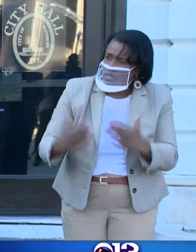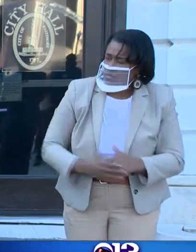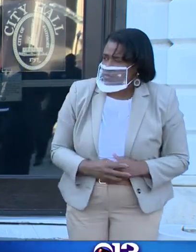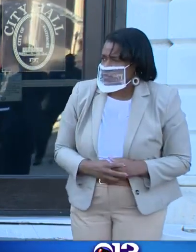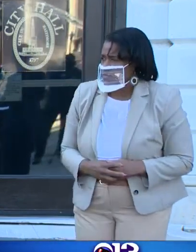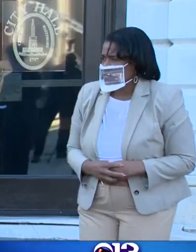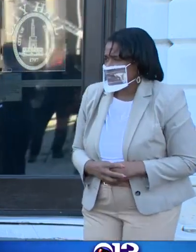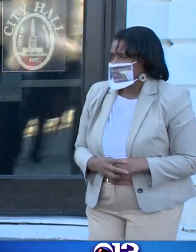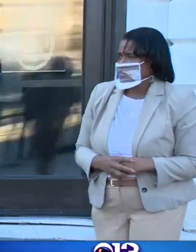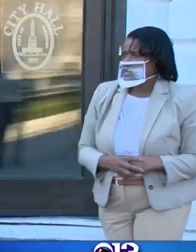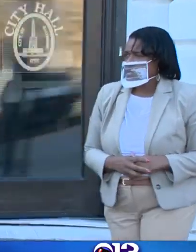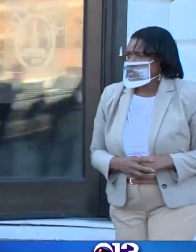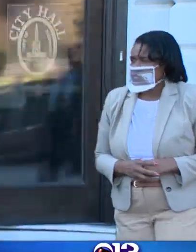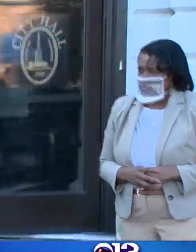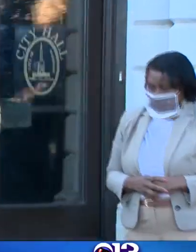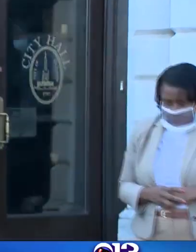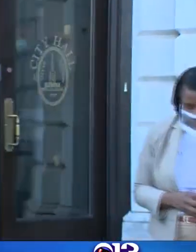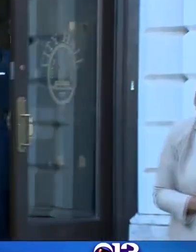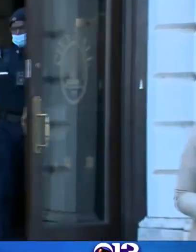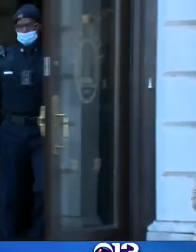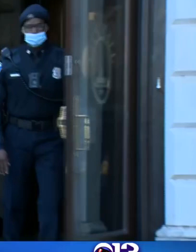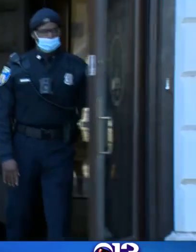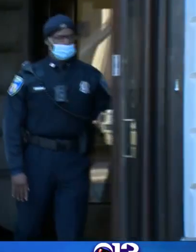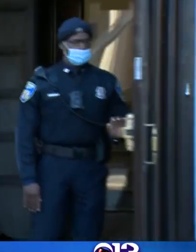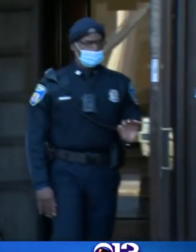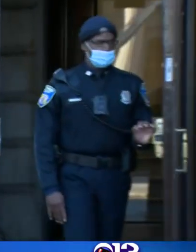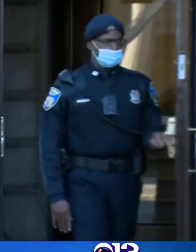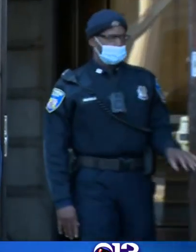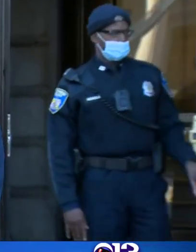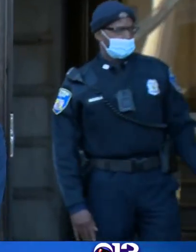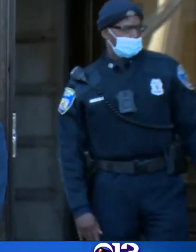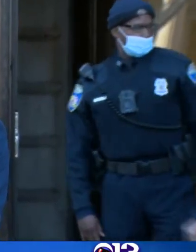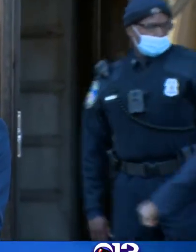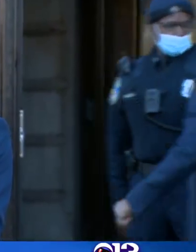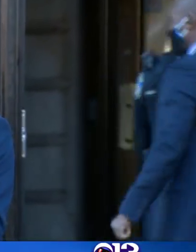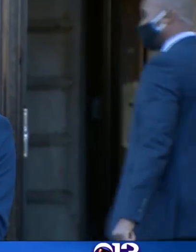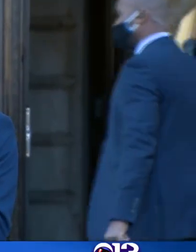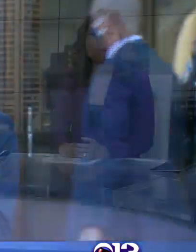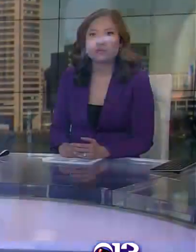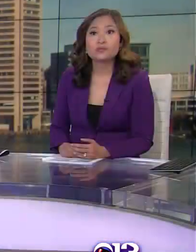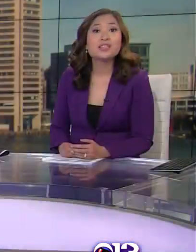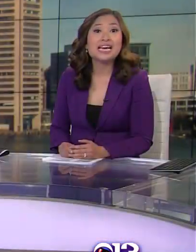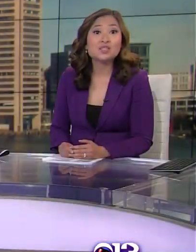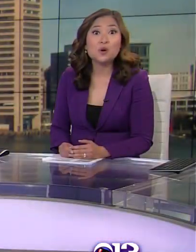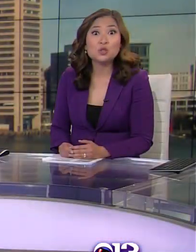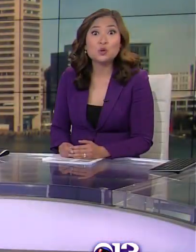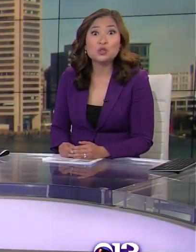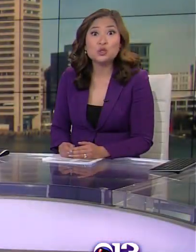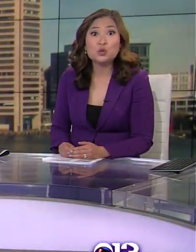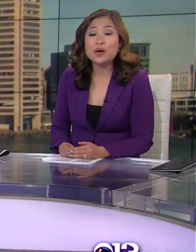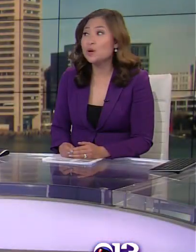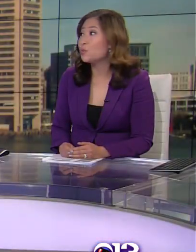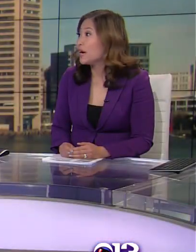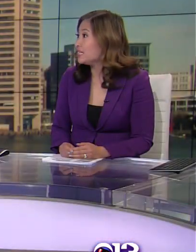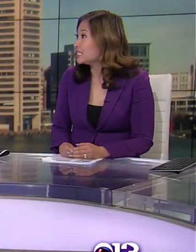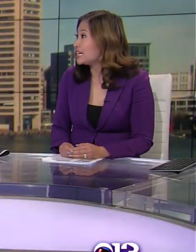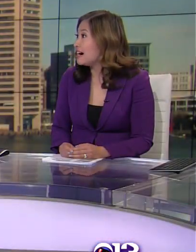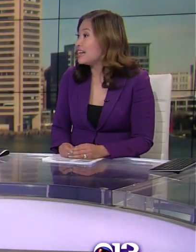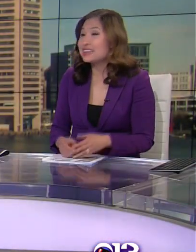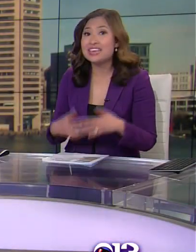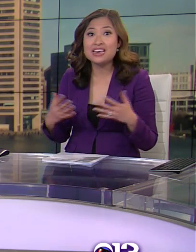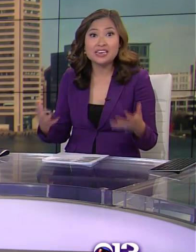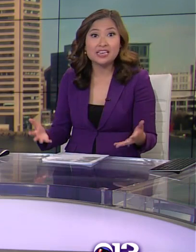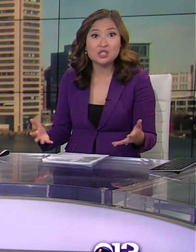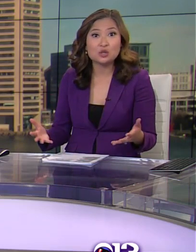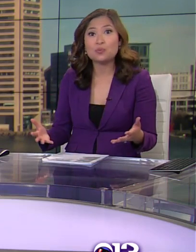you. That is Baltimore's new mayor, Brandon